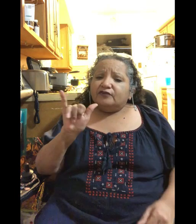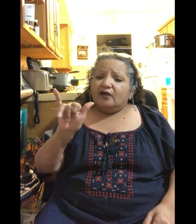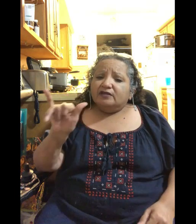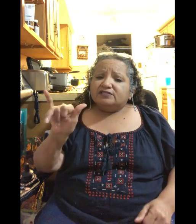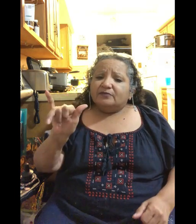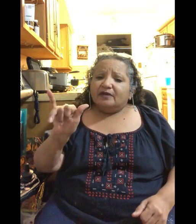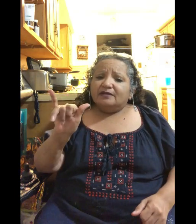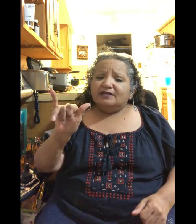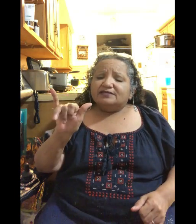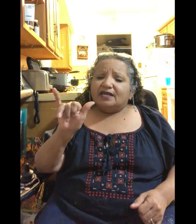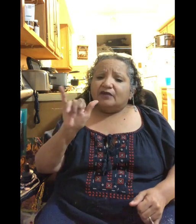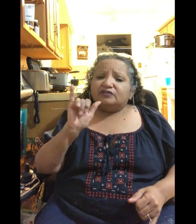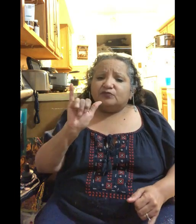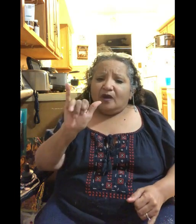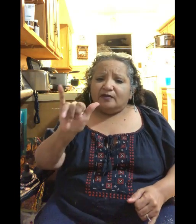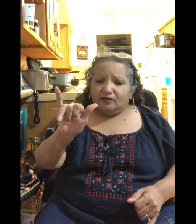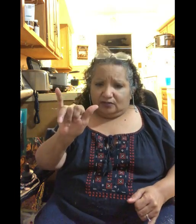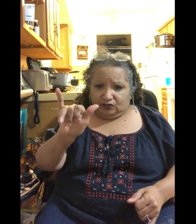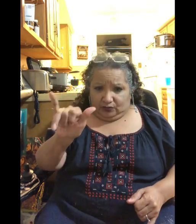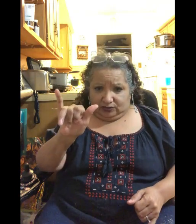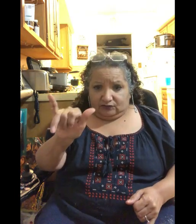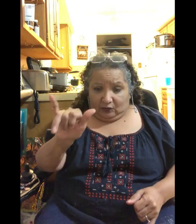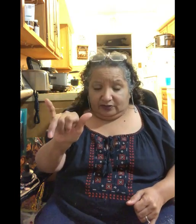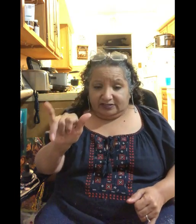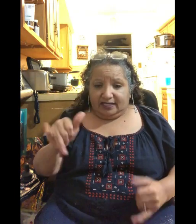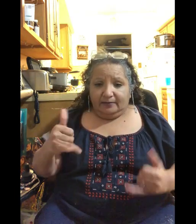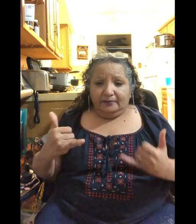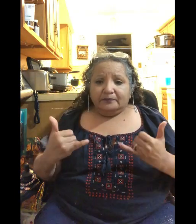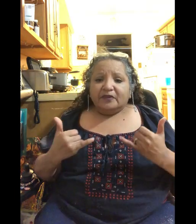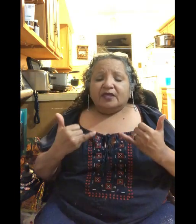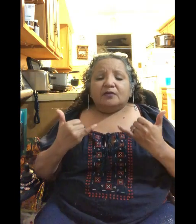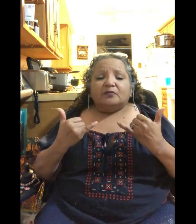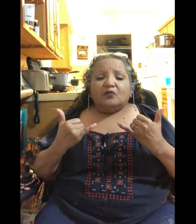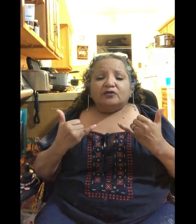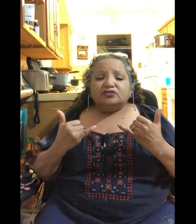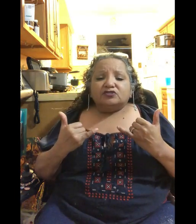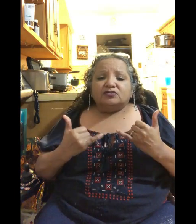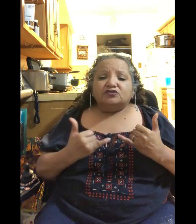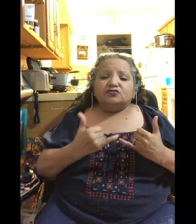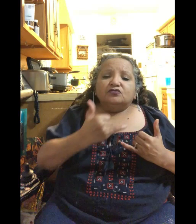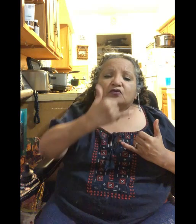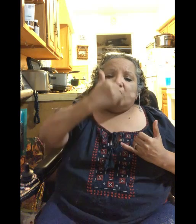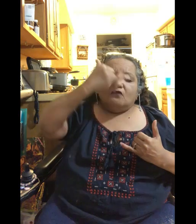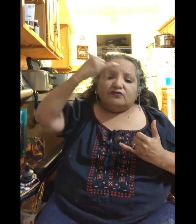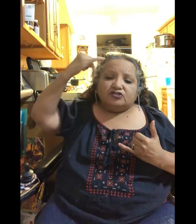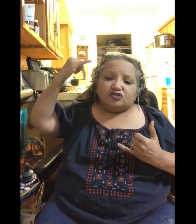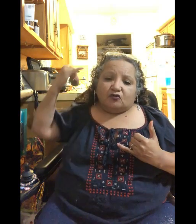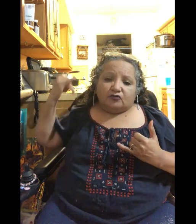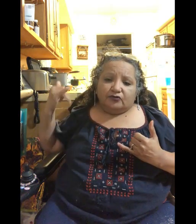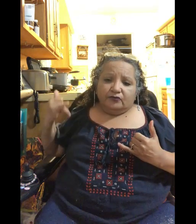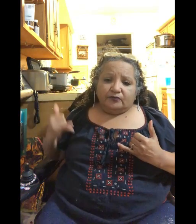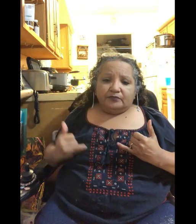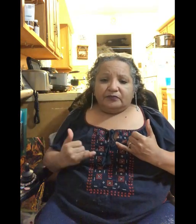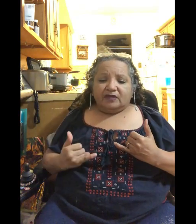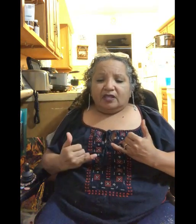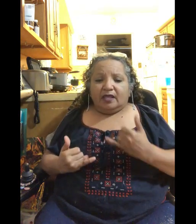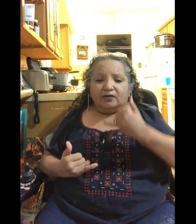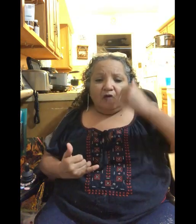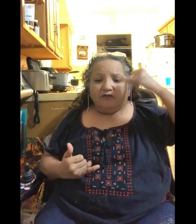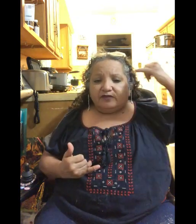talking to somebody in sign language, you're probably going to do it towards them. But we're just going to do over the shoulder and over the